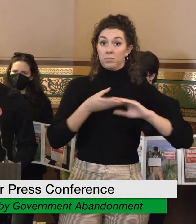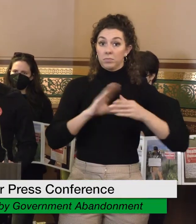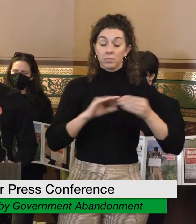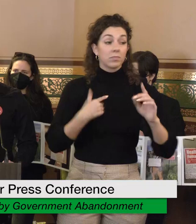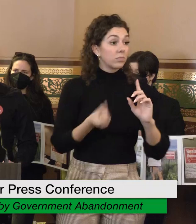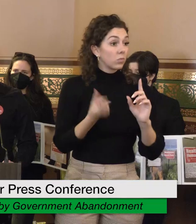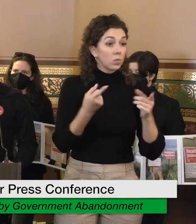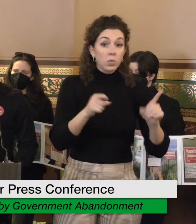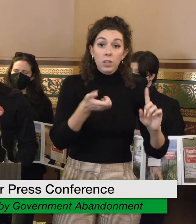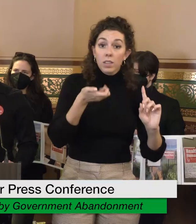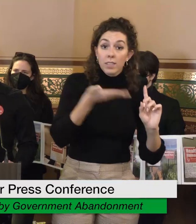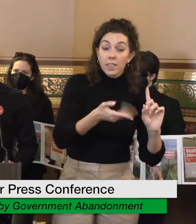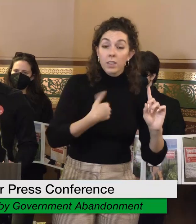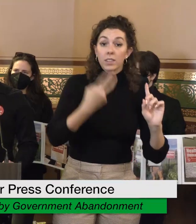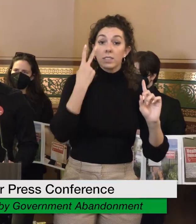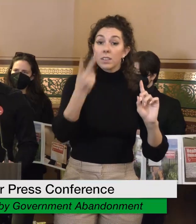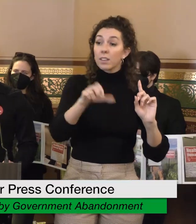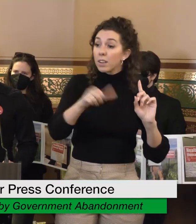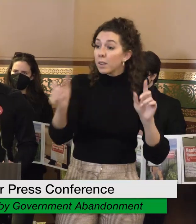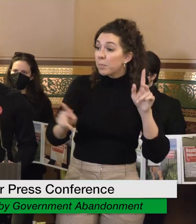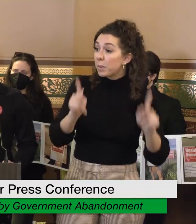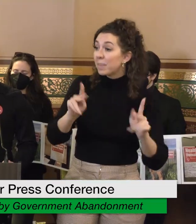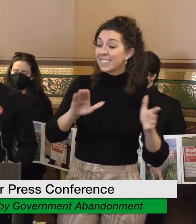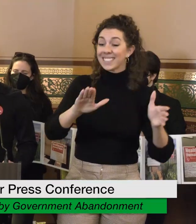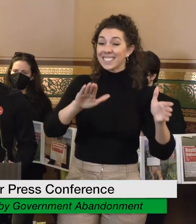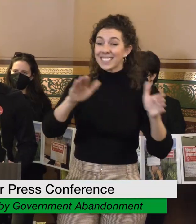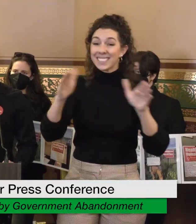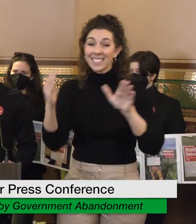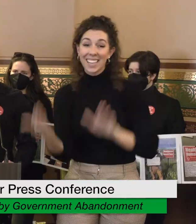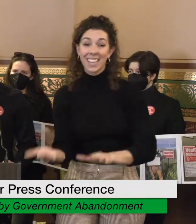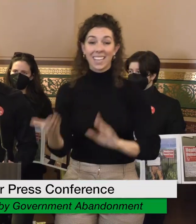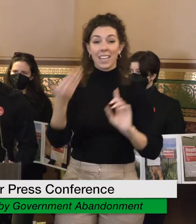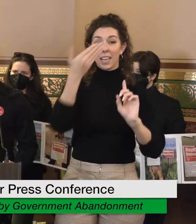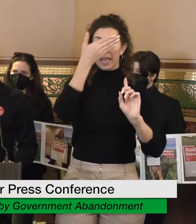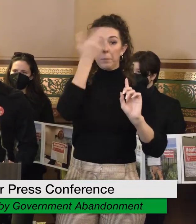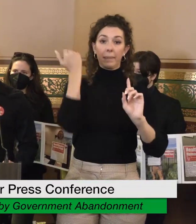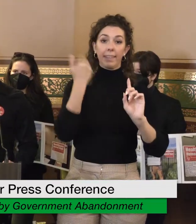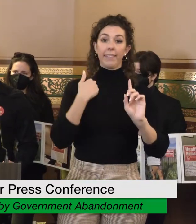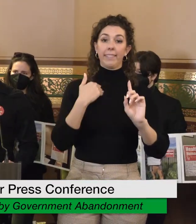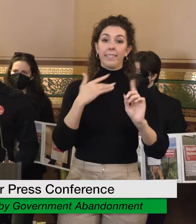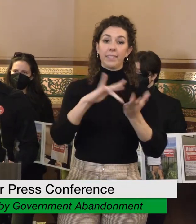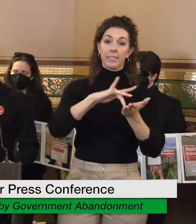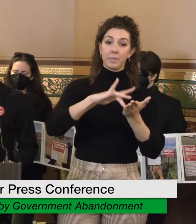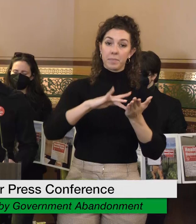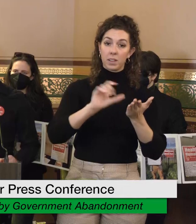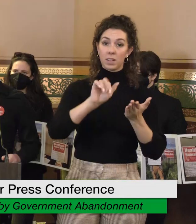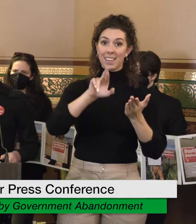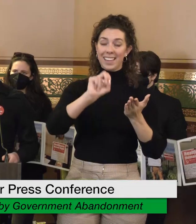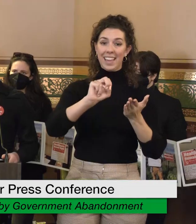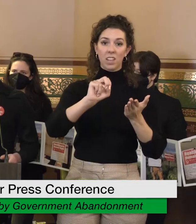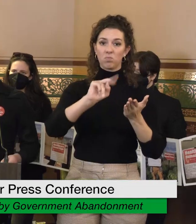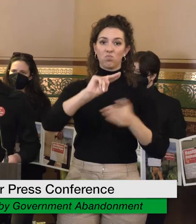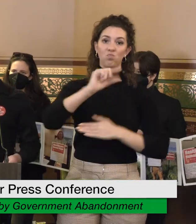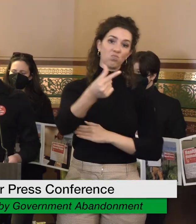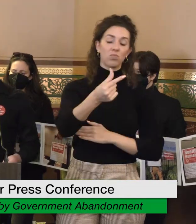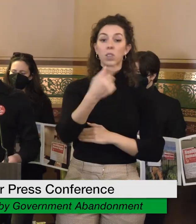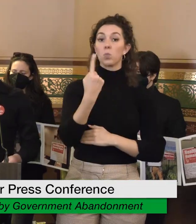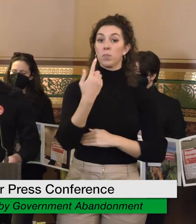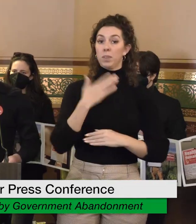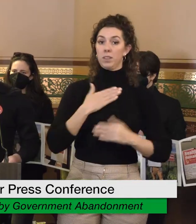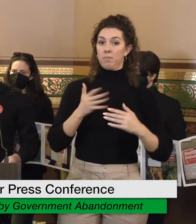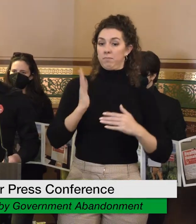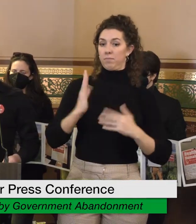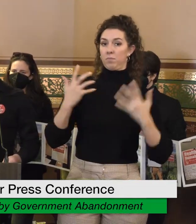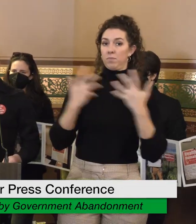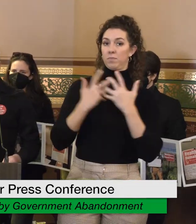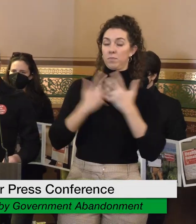there, I watched numerous others die as a result of inadequate medical care. I had a roommate for a while,